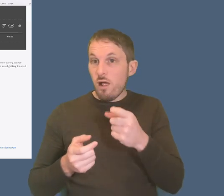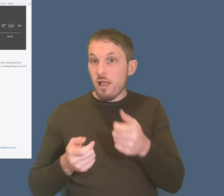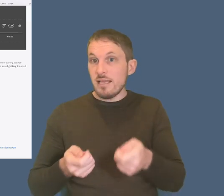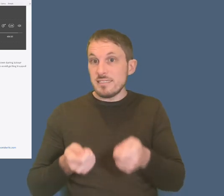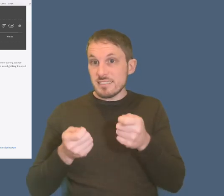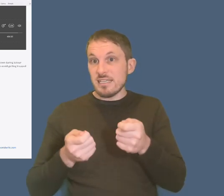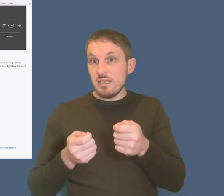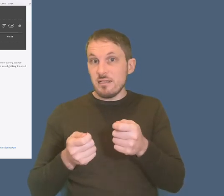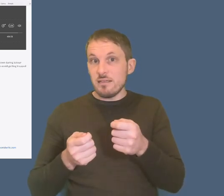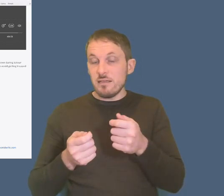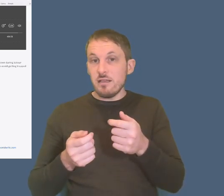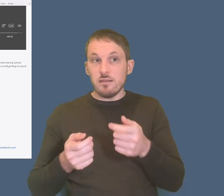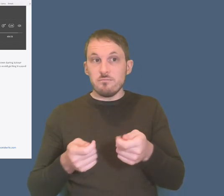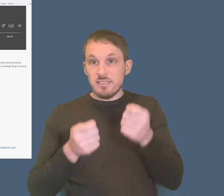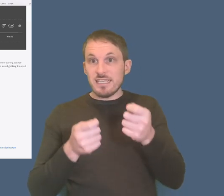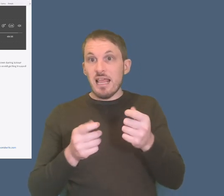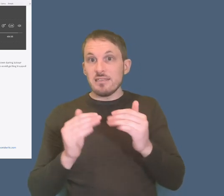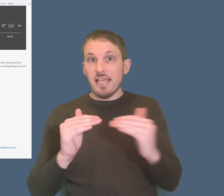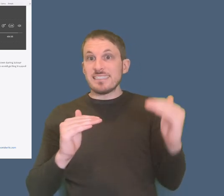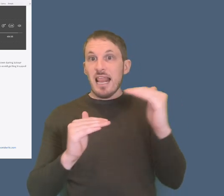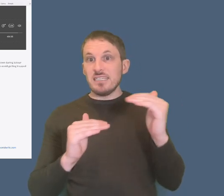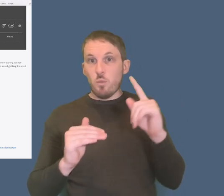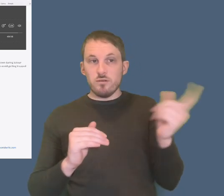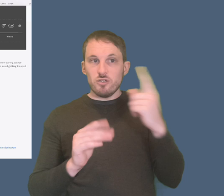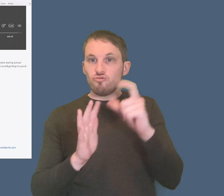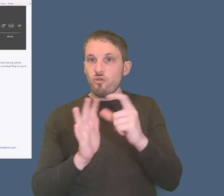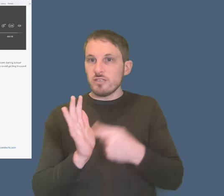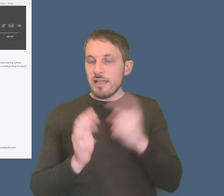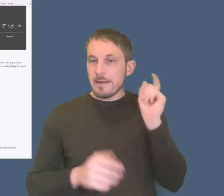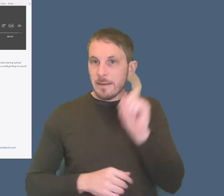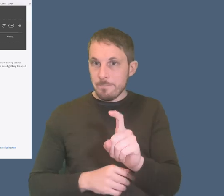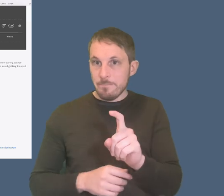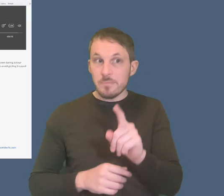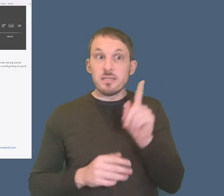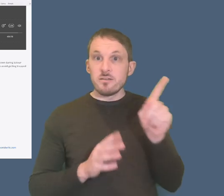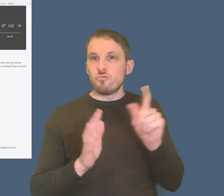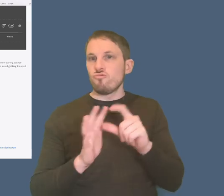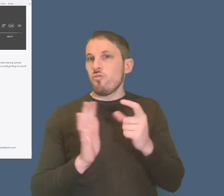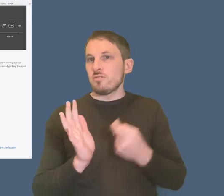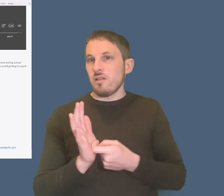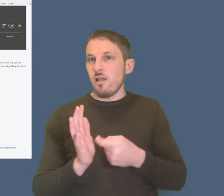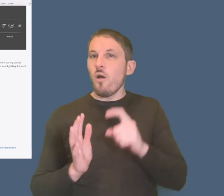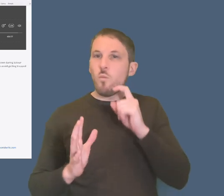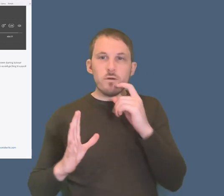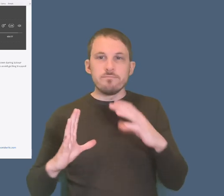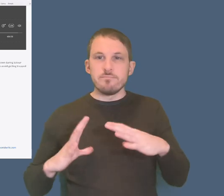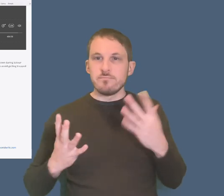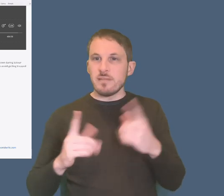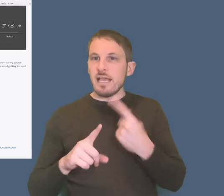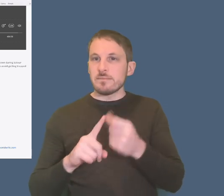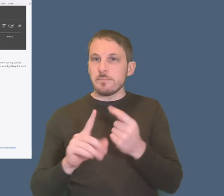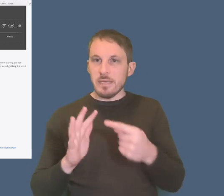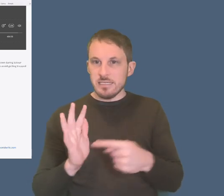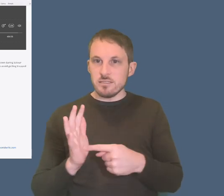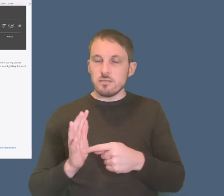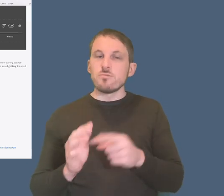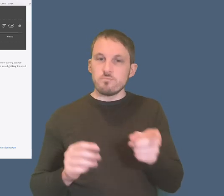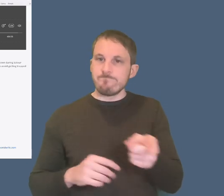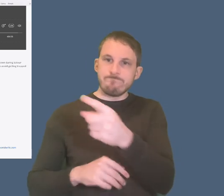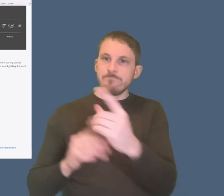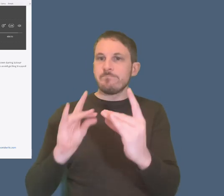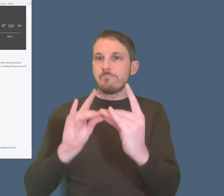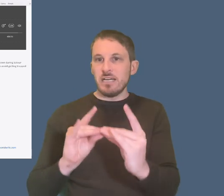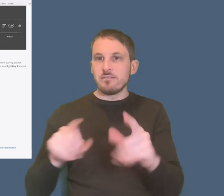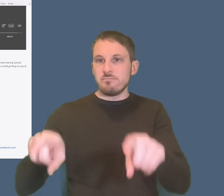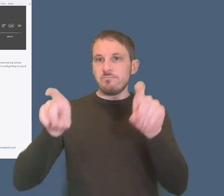to a doctor who will arrive, and the doctor will expect that you're in a lithotomy position. Lithotomy